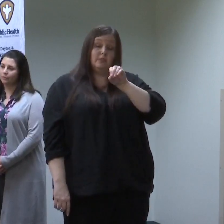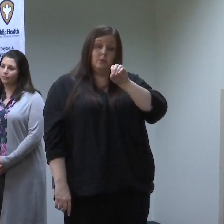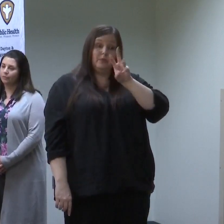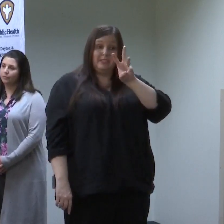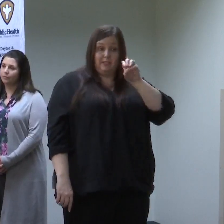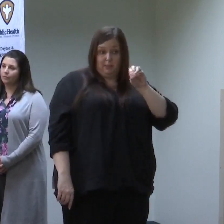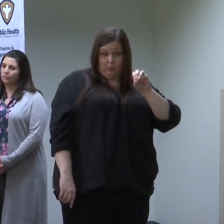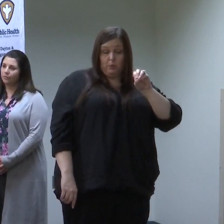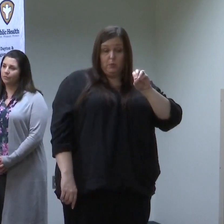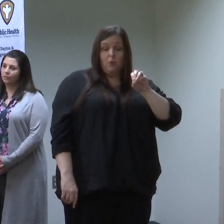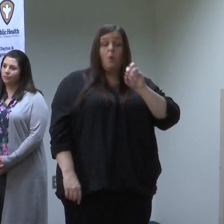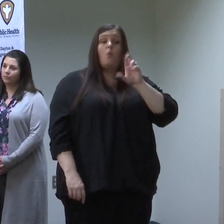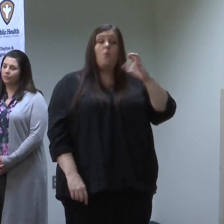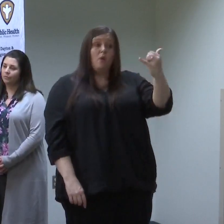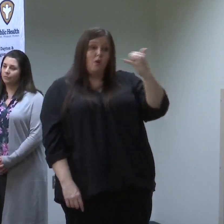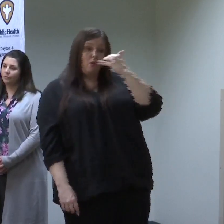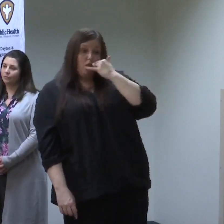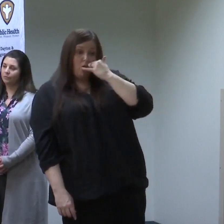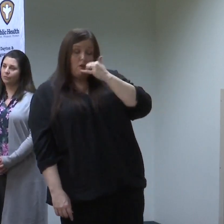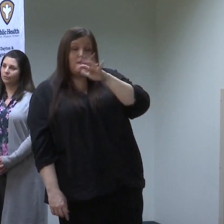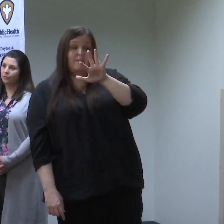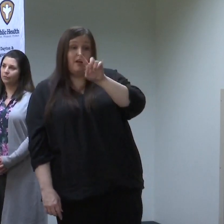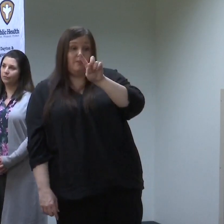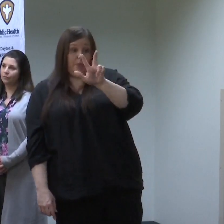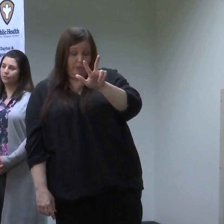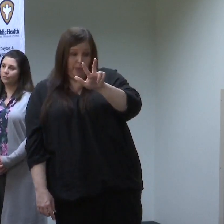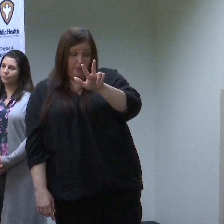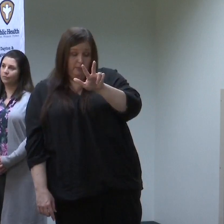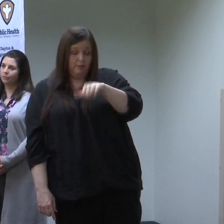937-535-5060, or you can call